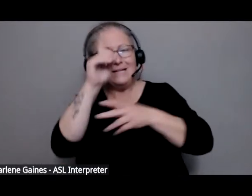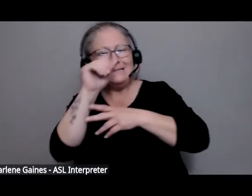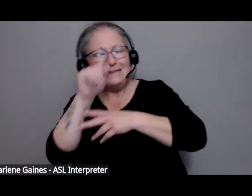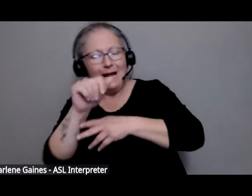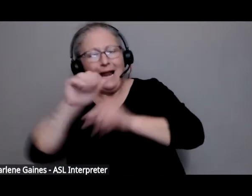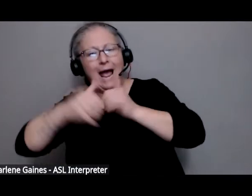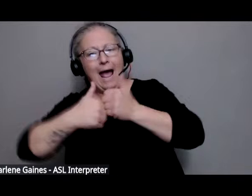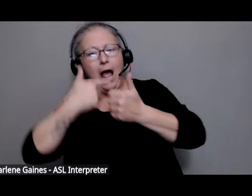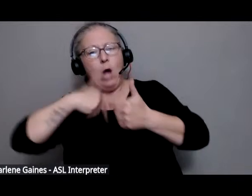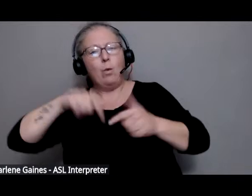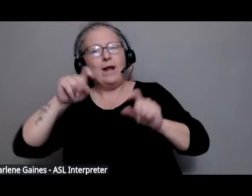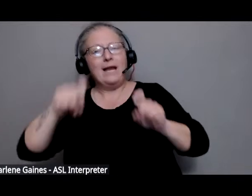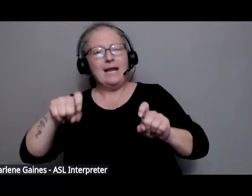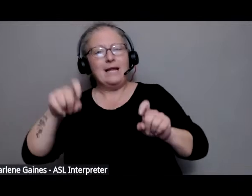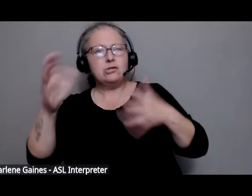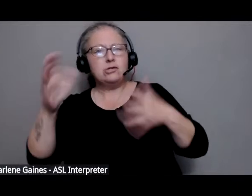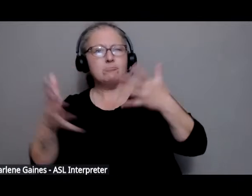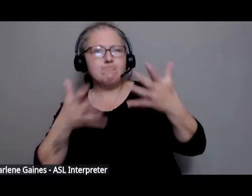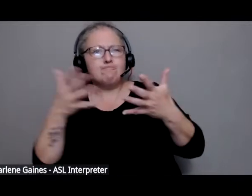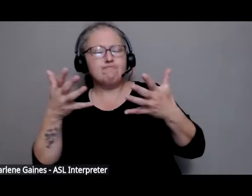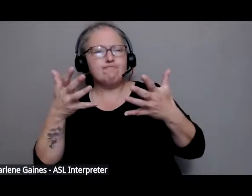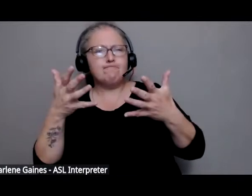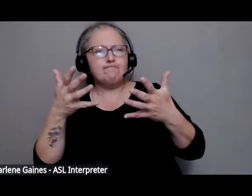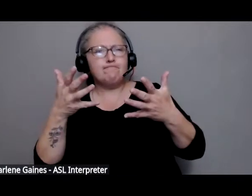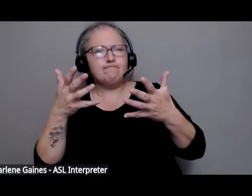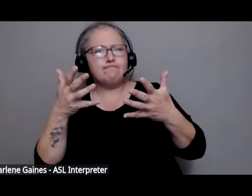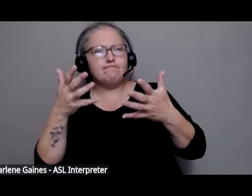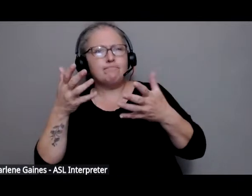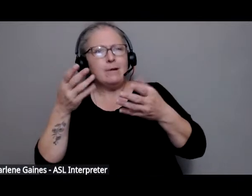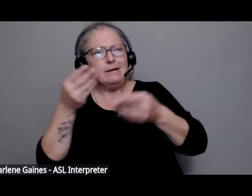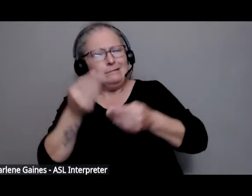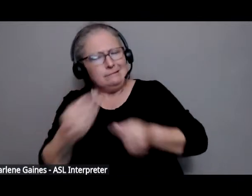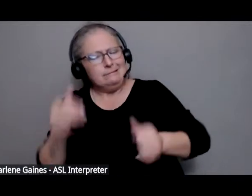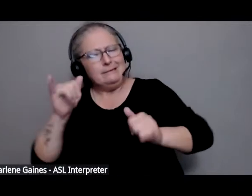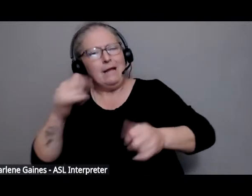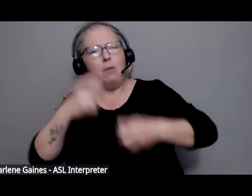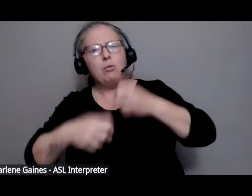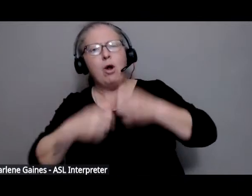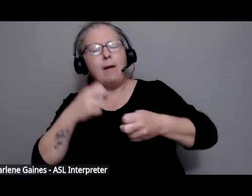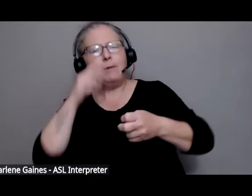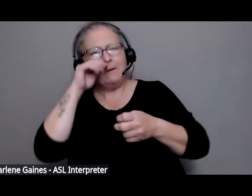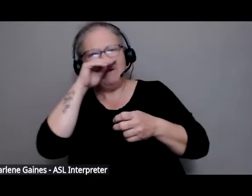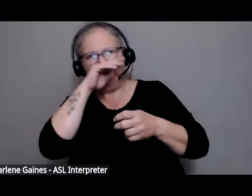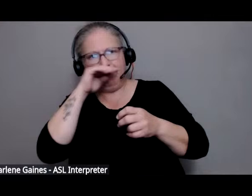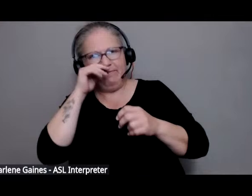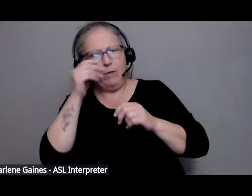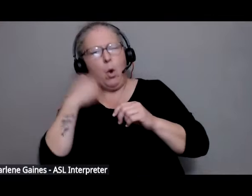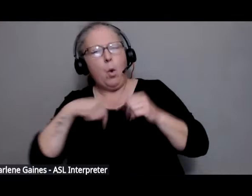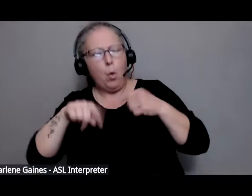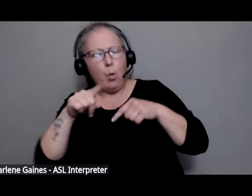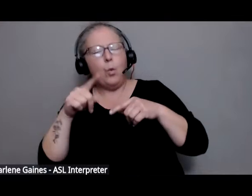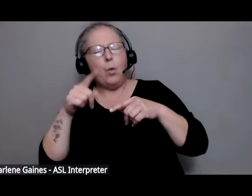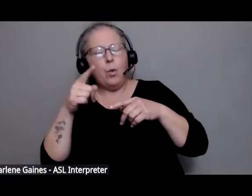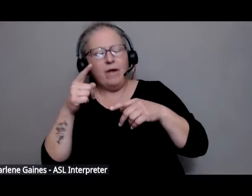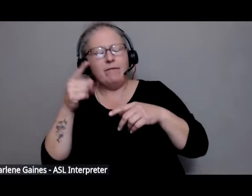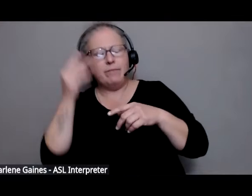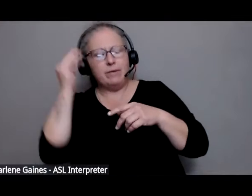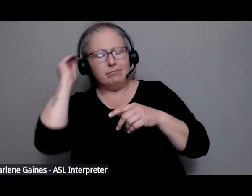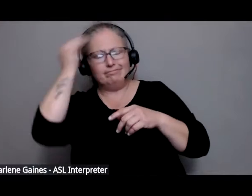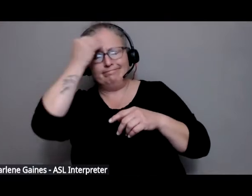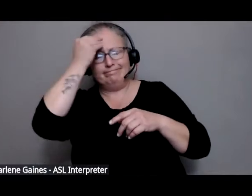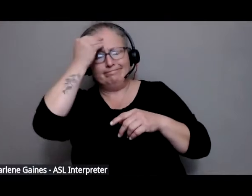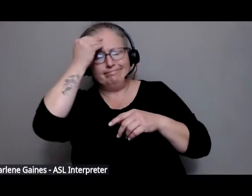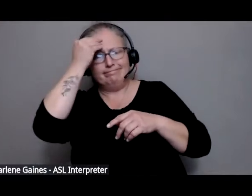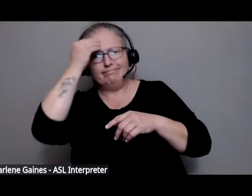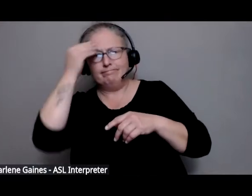to sort of mitigate this problem. And so it's been something that we've kept at the forefront of our minds throughout